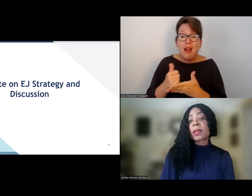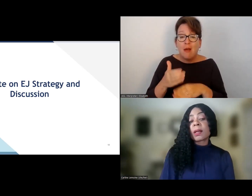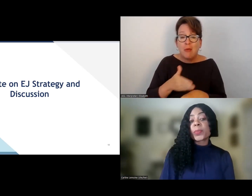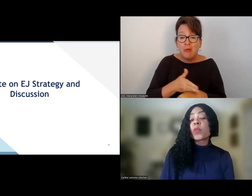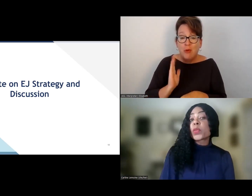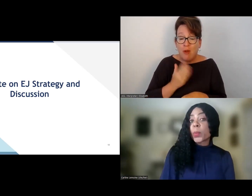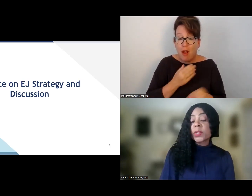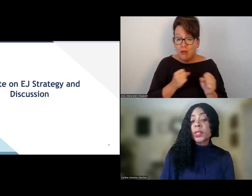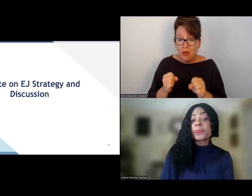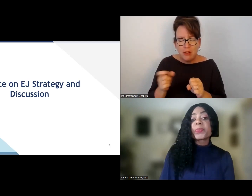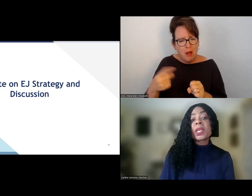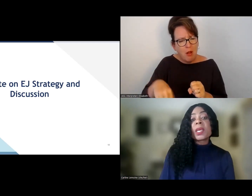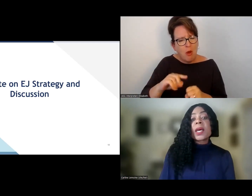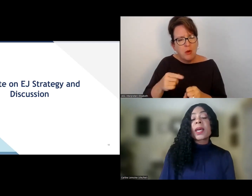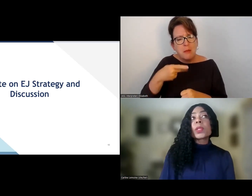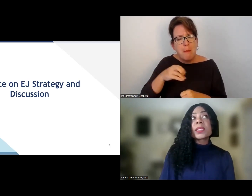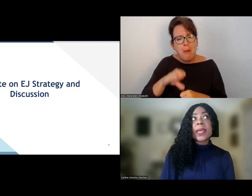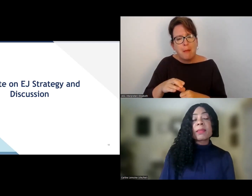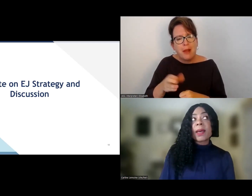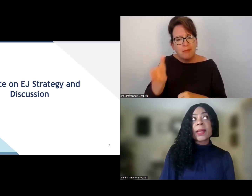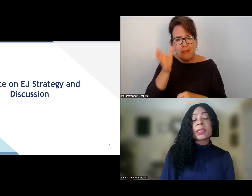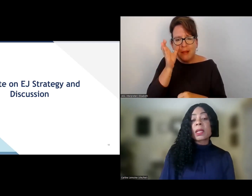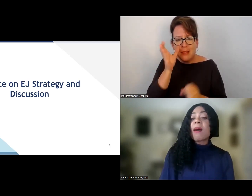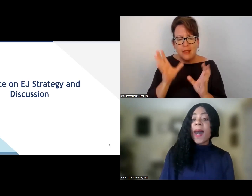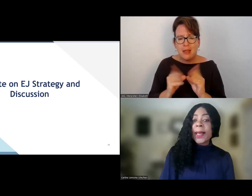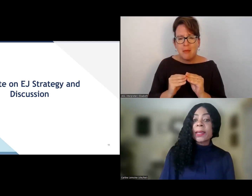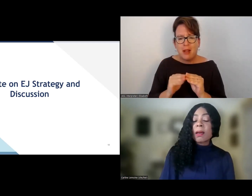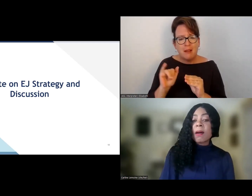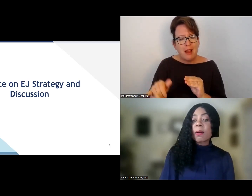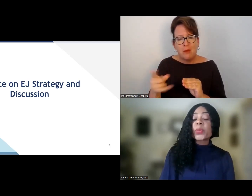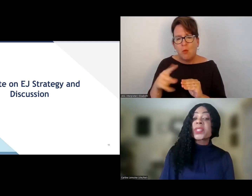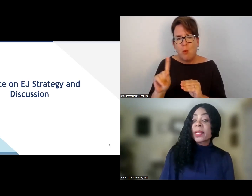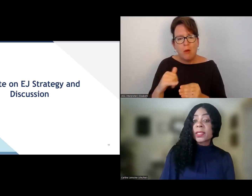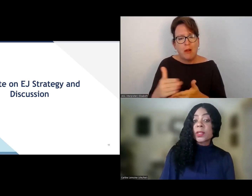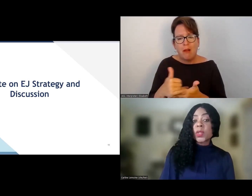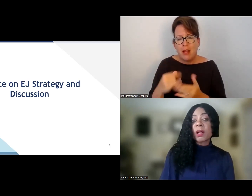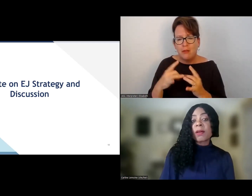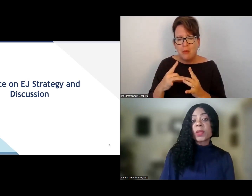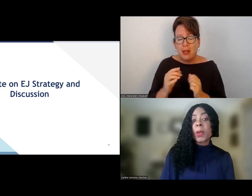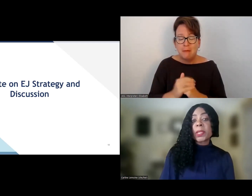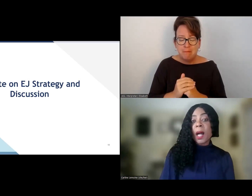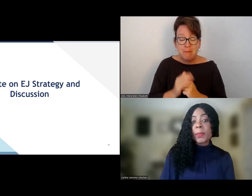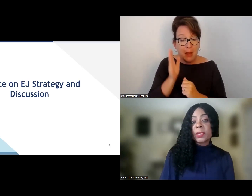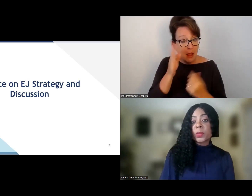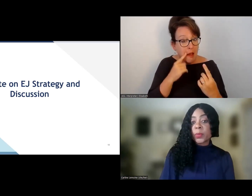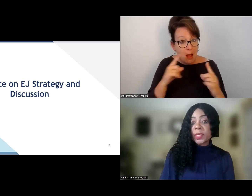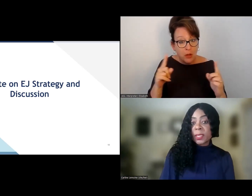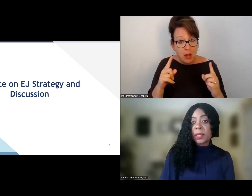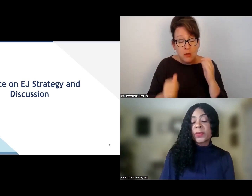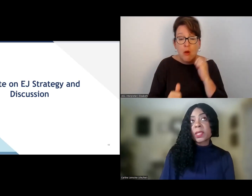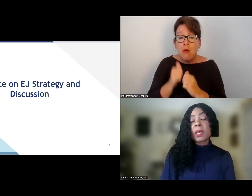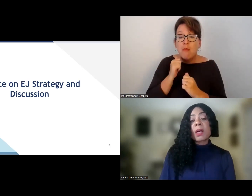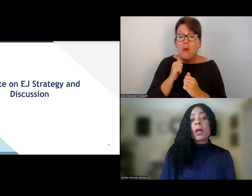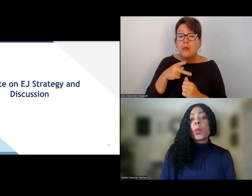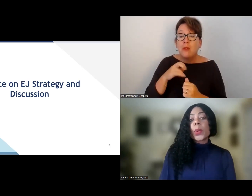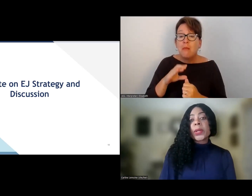held over the winter. I will say that a high percentage of the public comments we